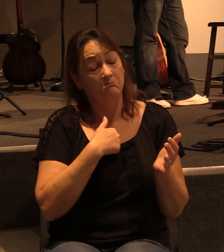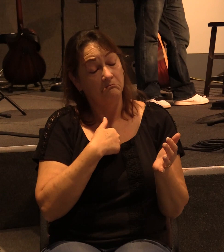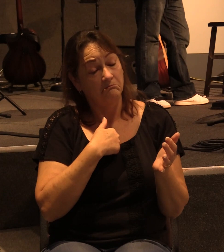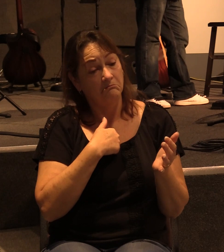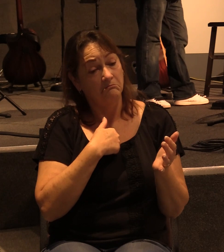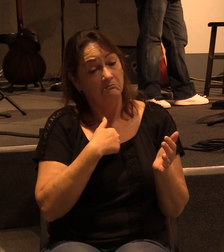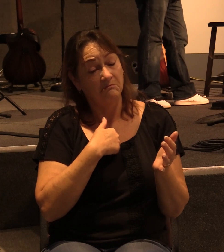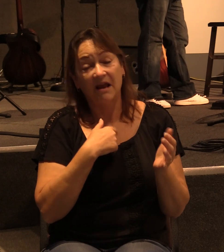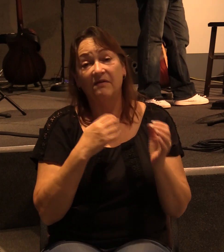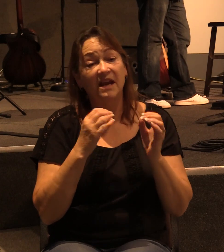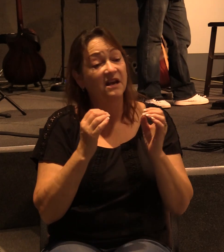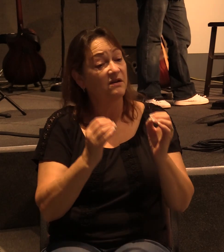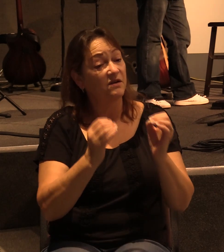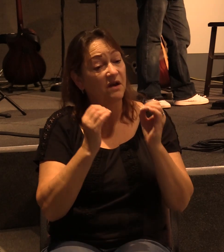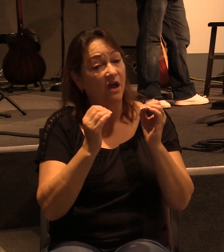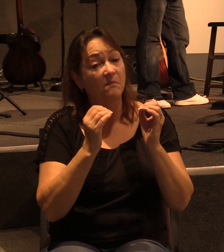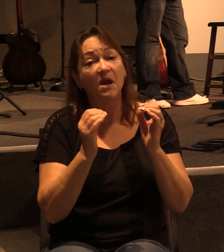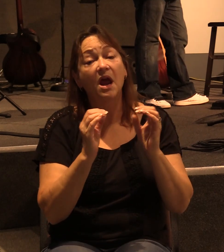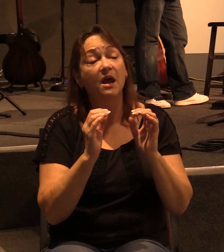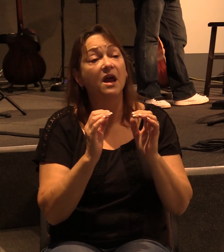They didn't teach him anything new.